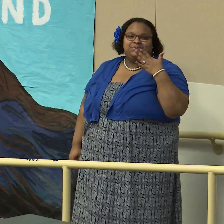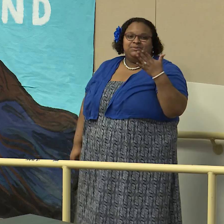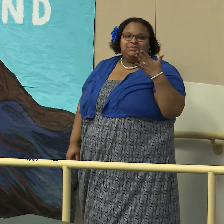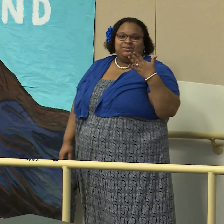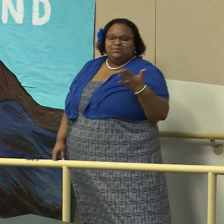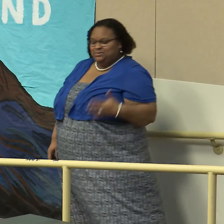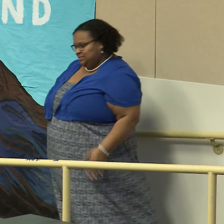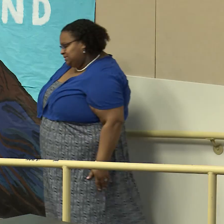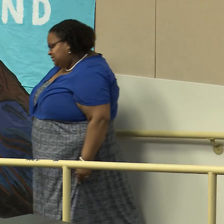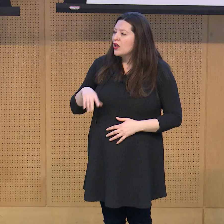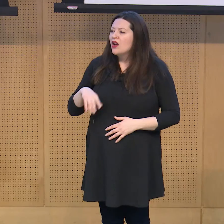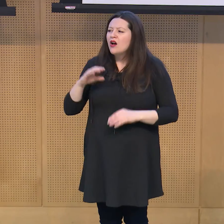Thank you.